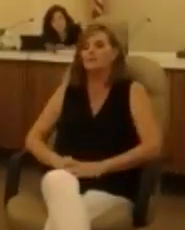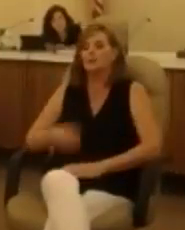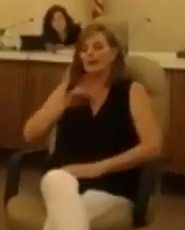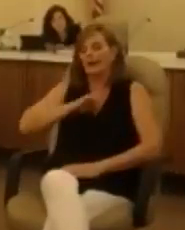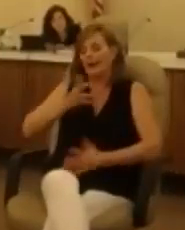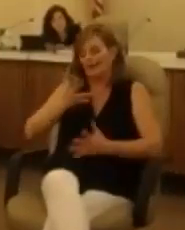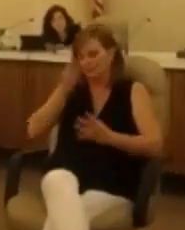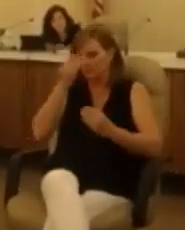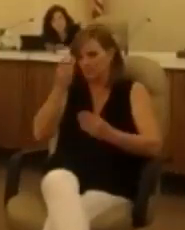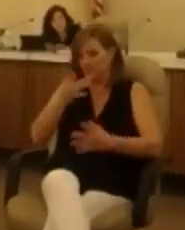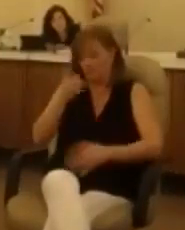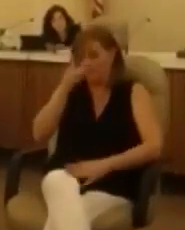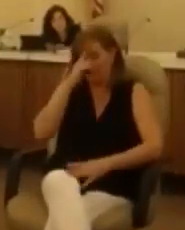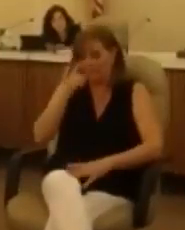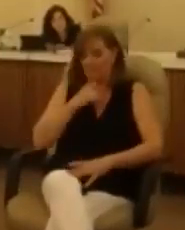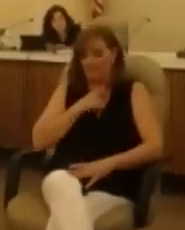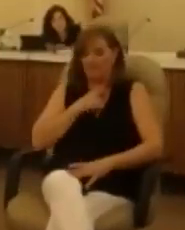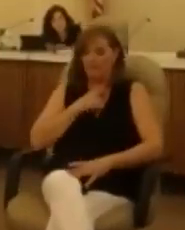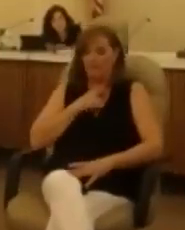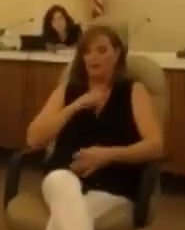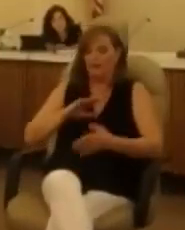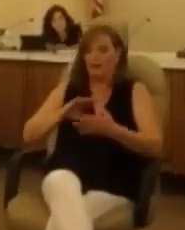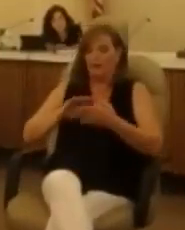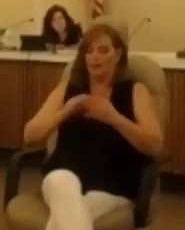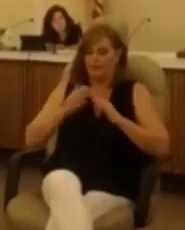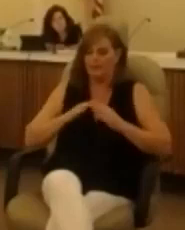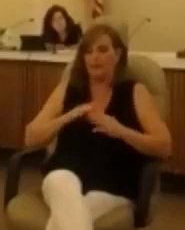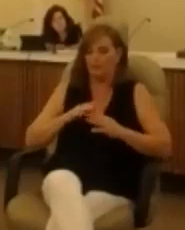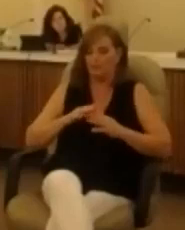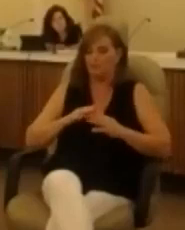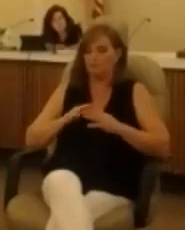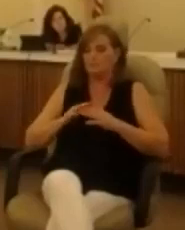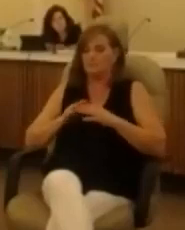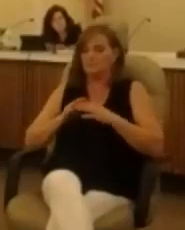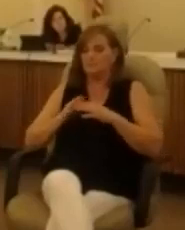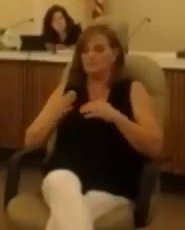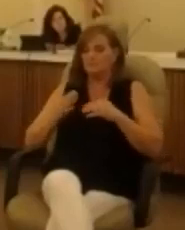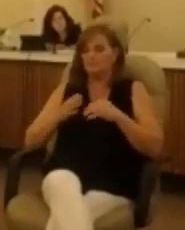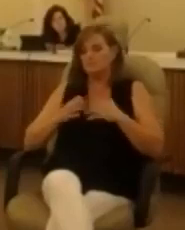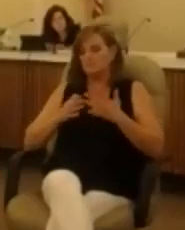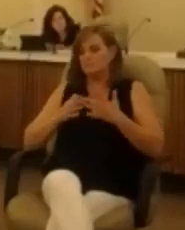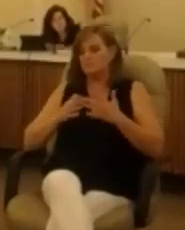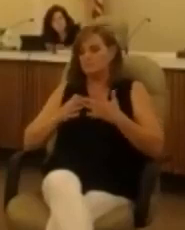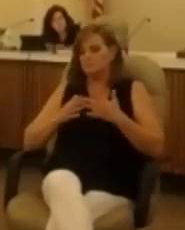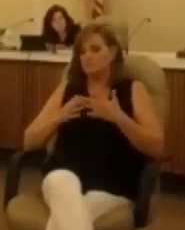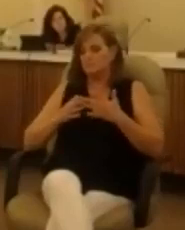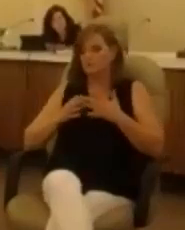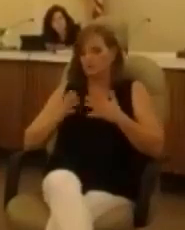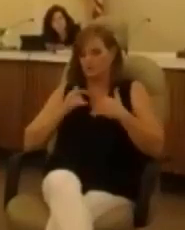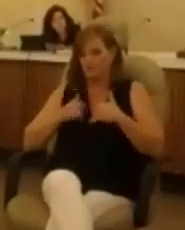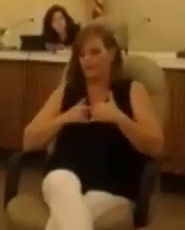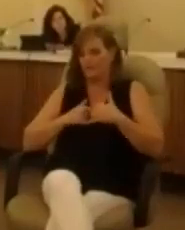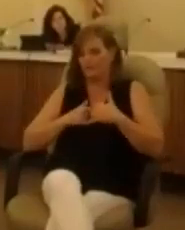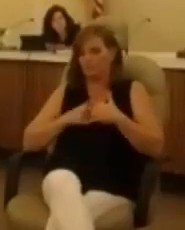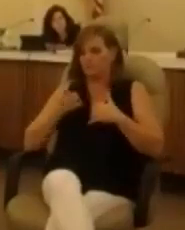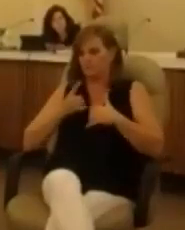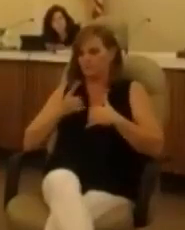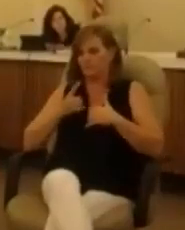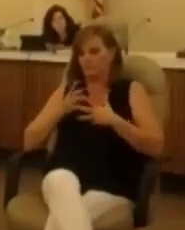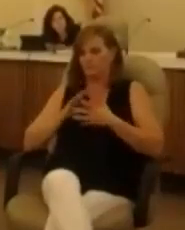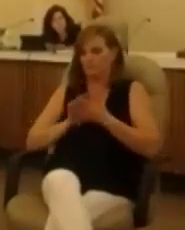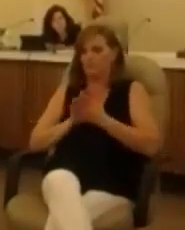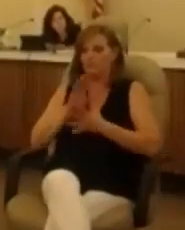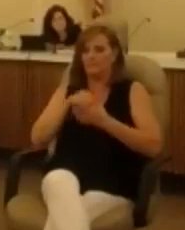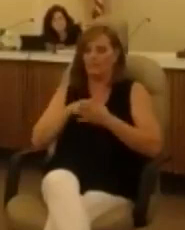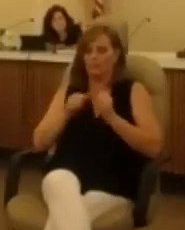the town be able to have say over this parkland. And I have